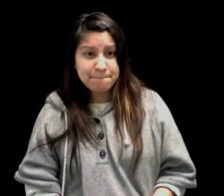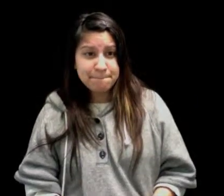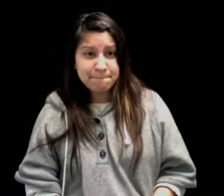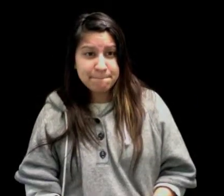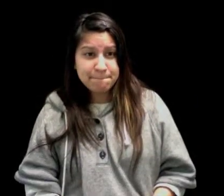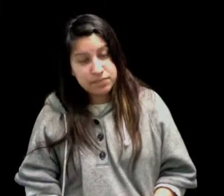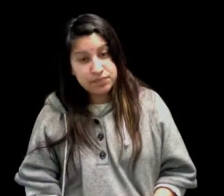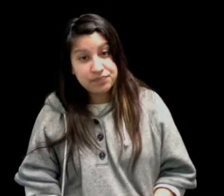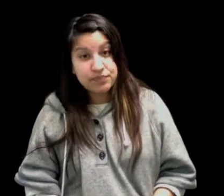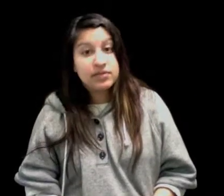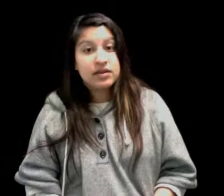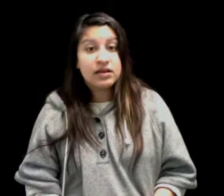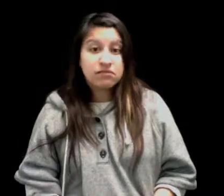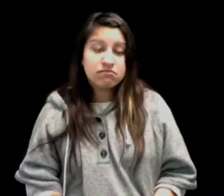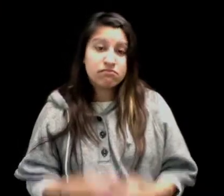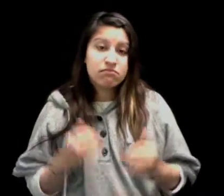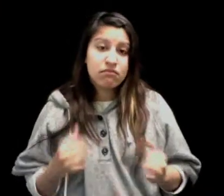After this exercise,